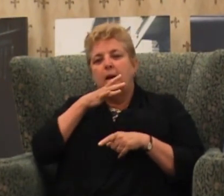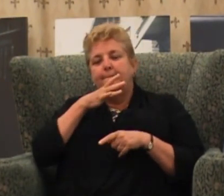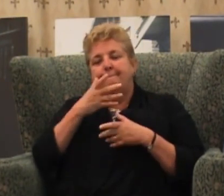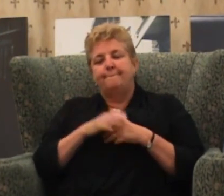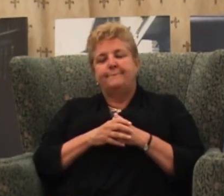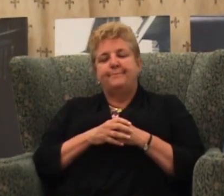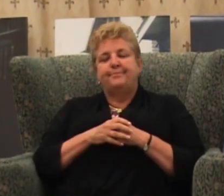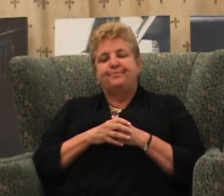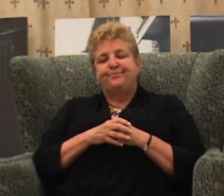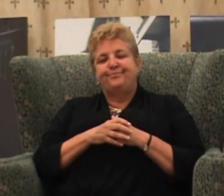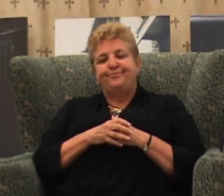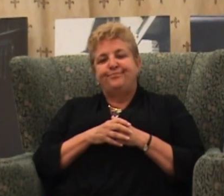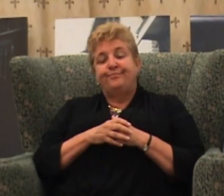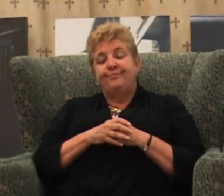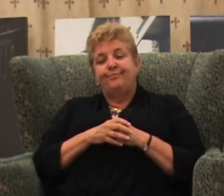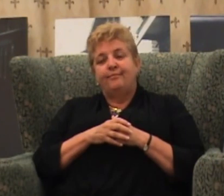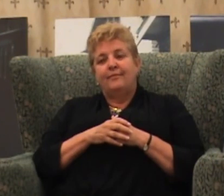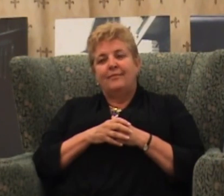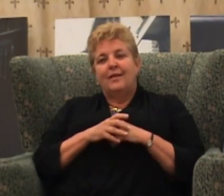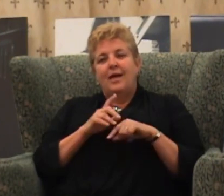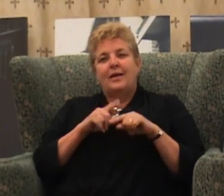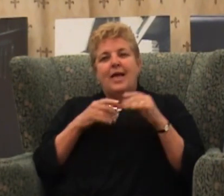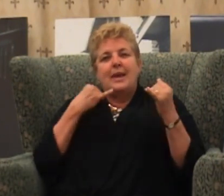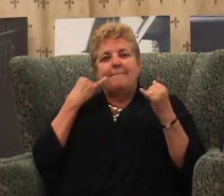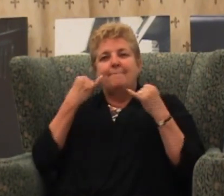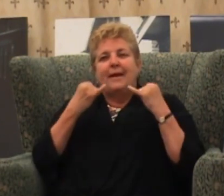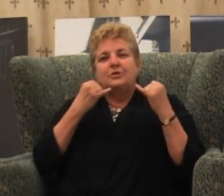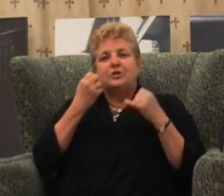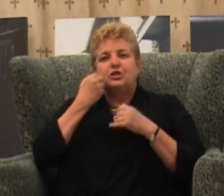I could not even imagine the shame and degradation that my mother felt